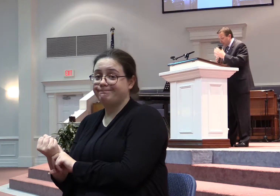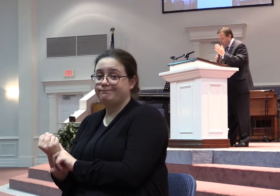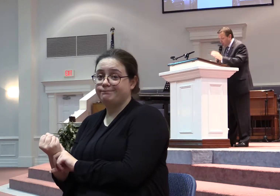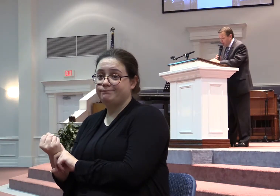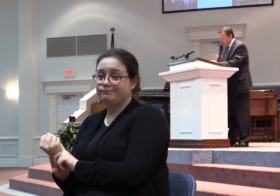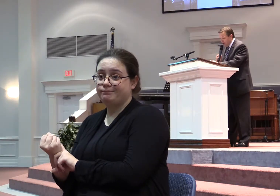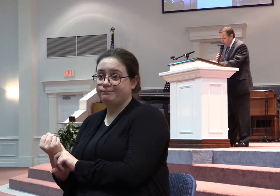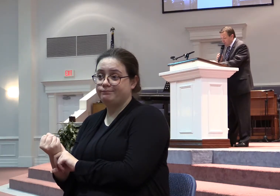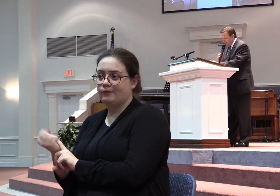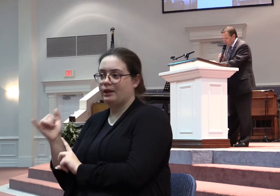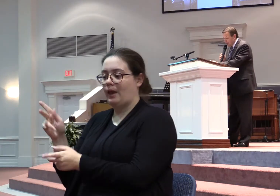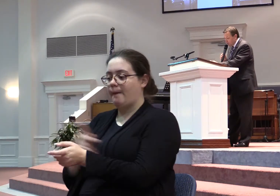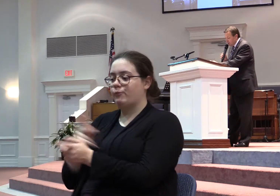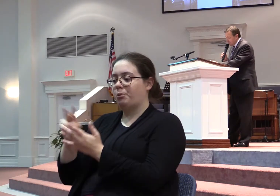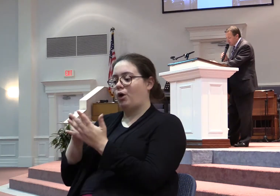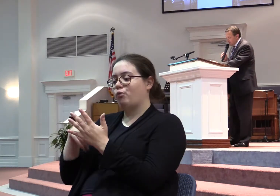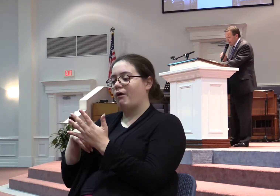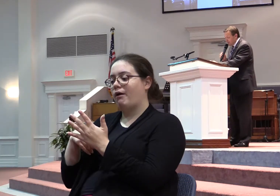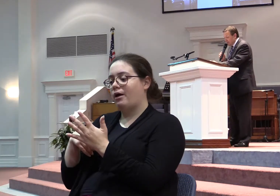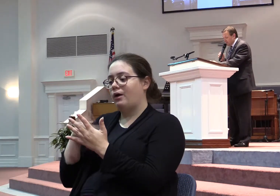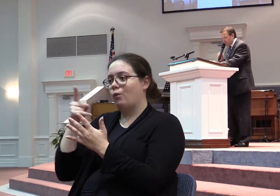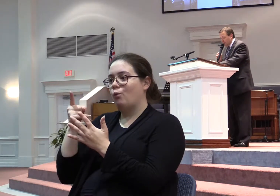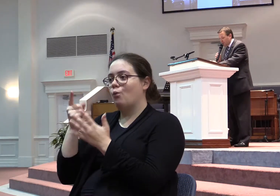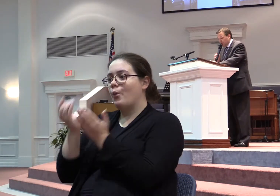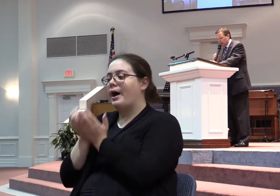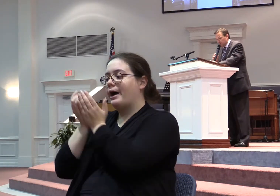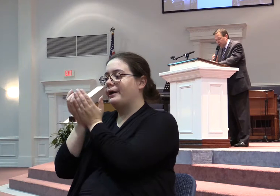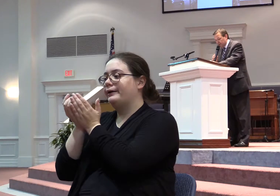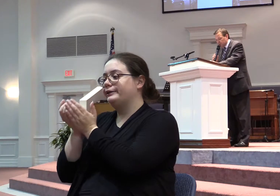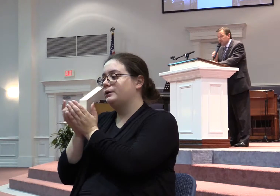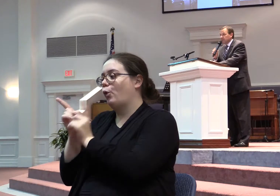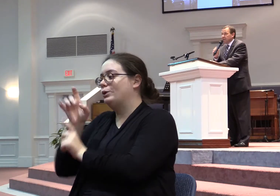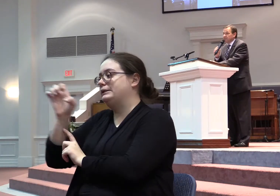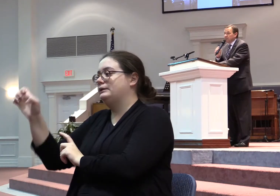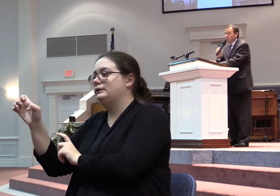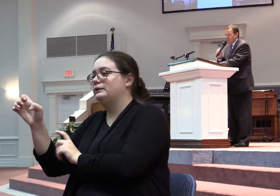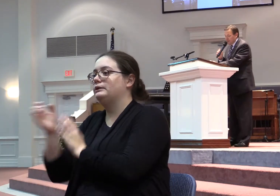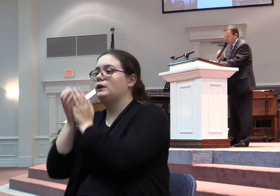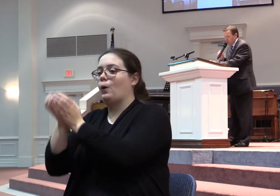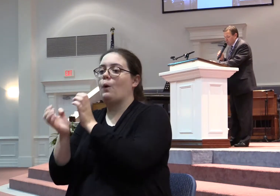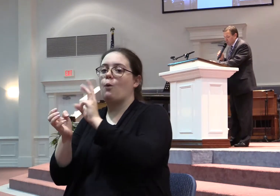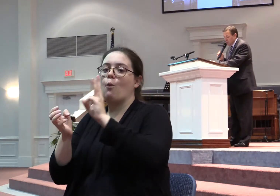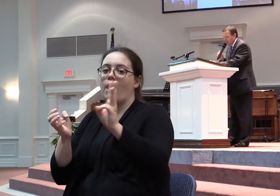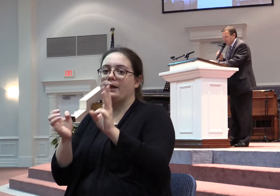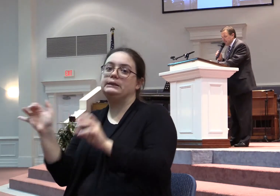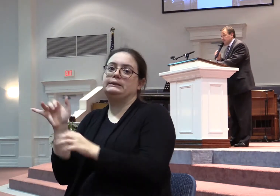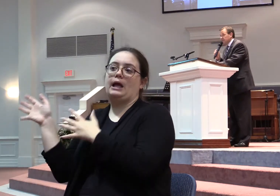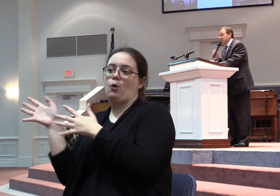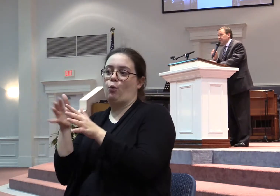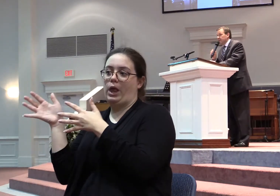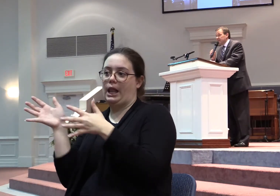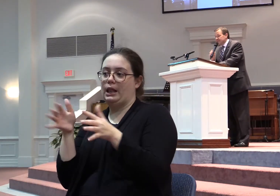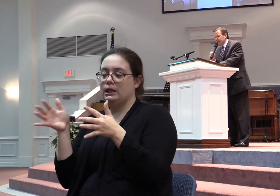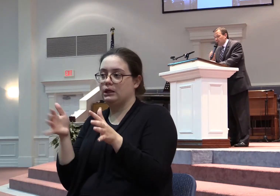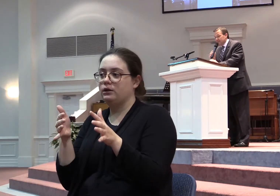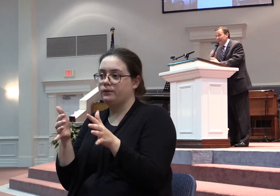It's like the poem I read one time said, one ship drives east and the other drives west with the selfsame wind that blows. 'Tis the